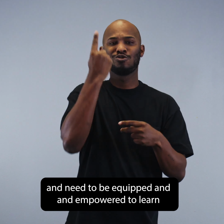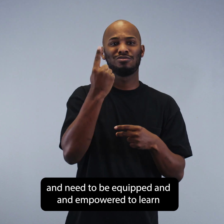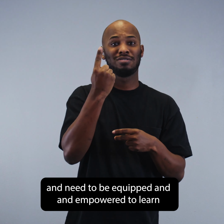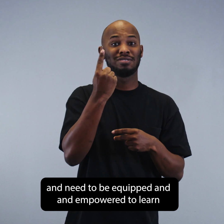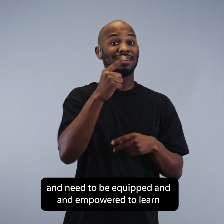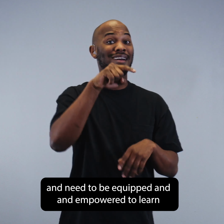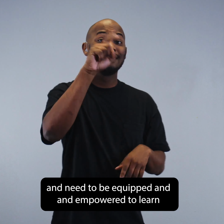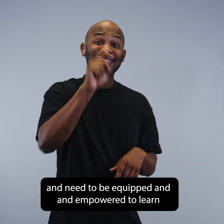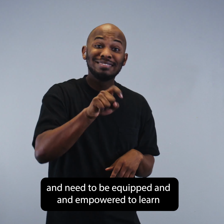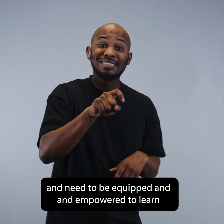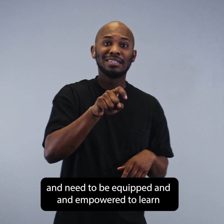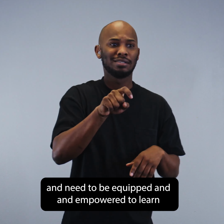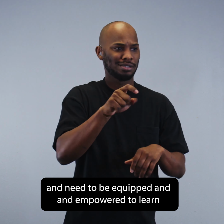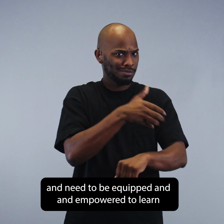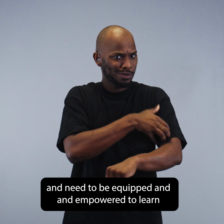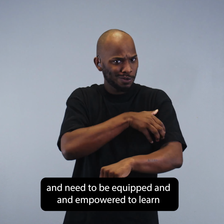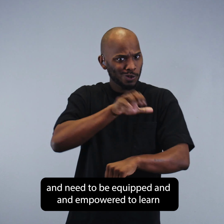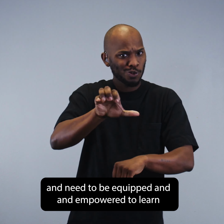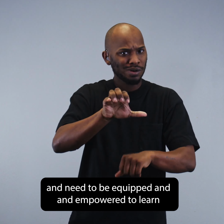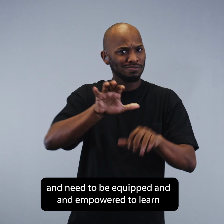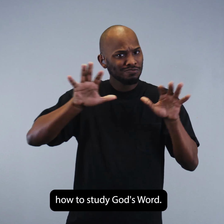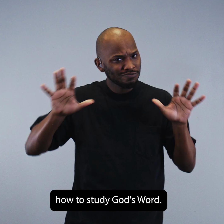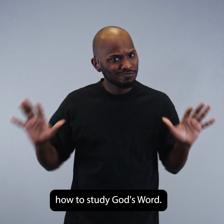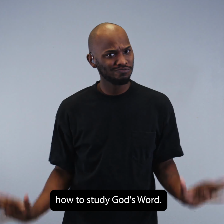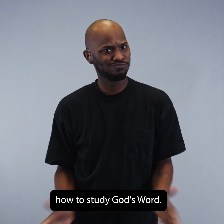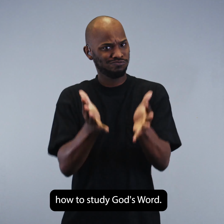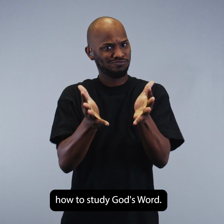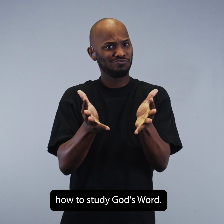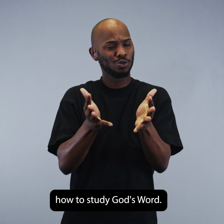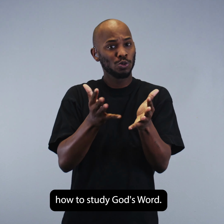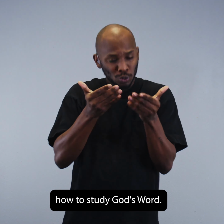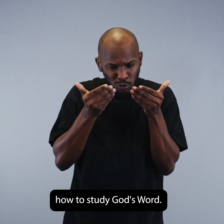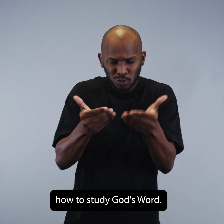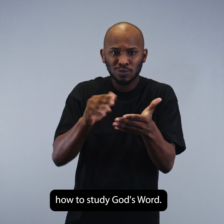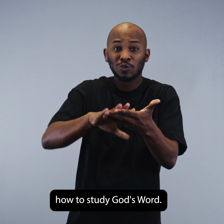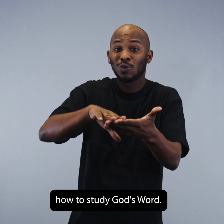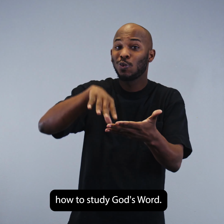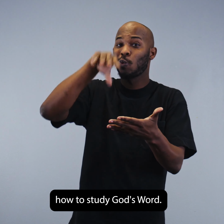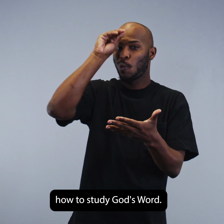be equipped and empowered to learn how to study God's Word.